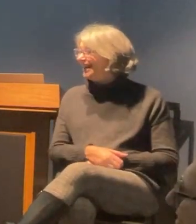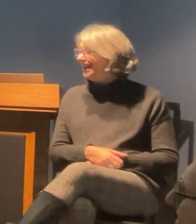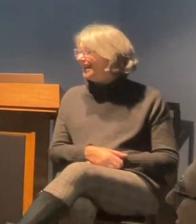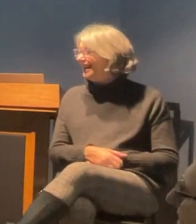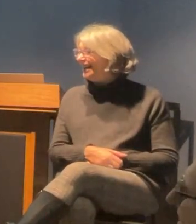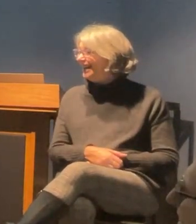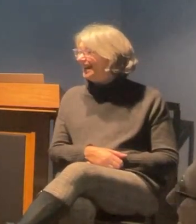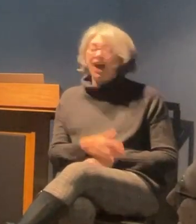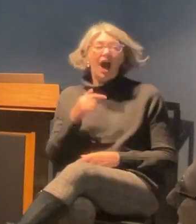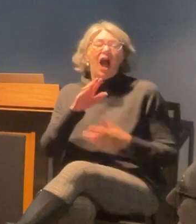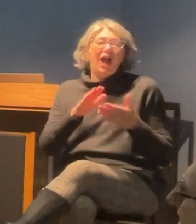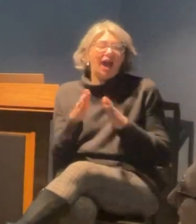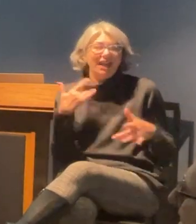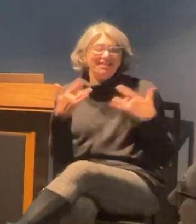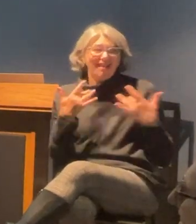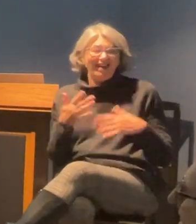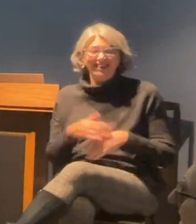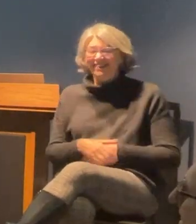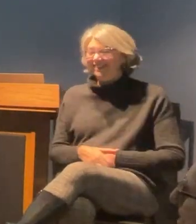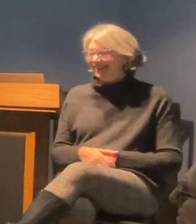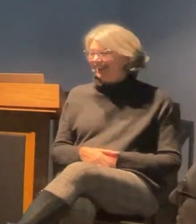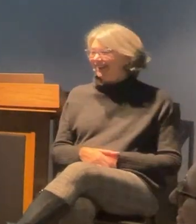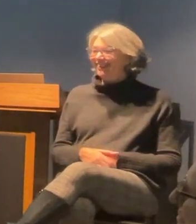I got excited.